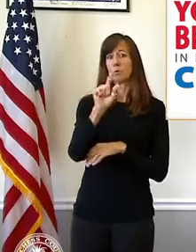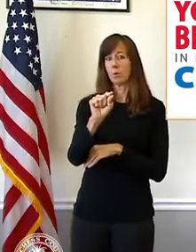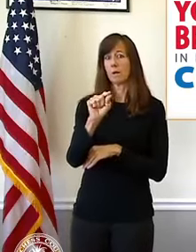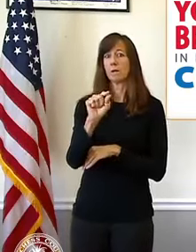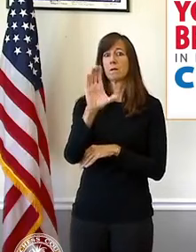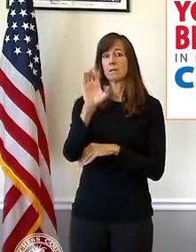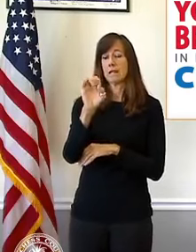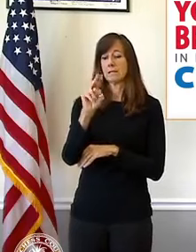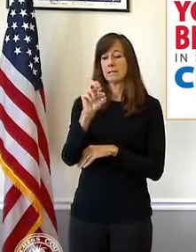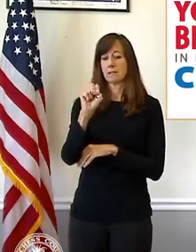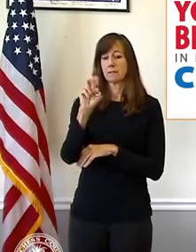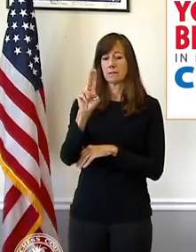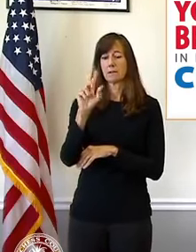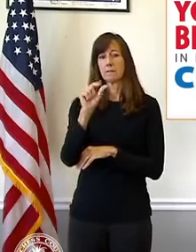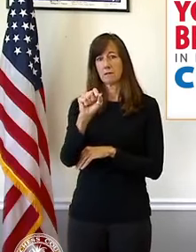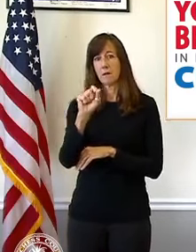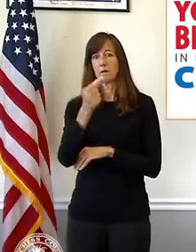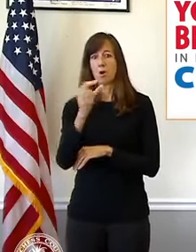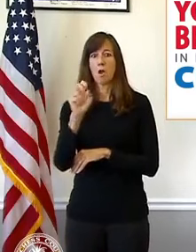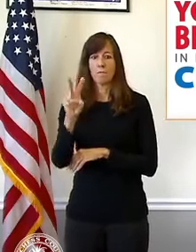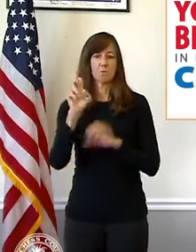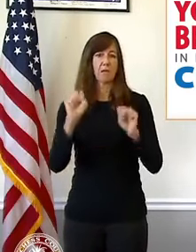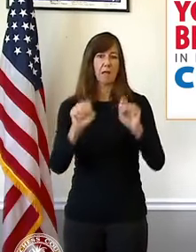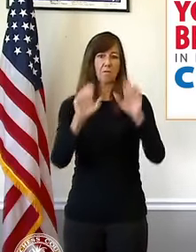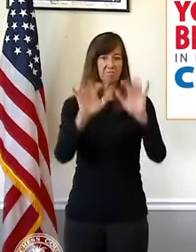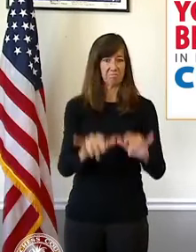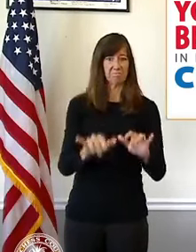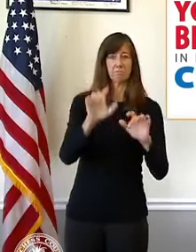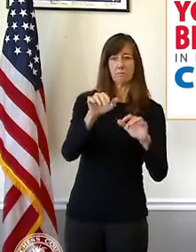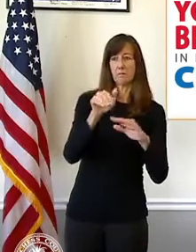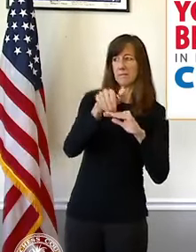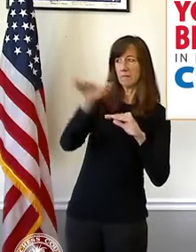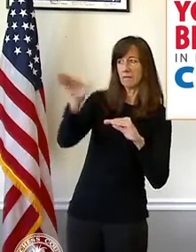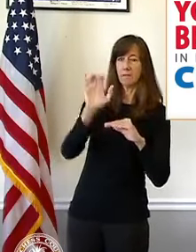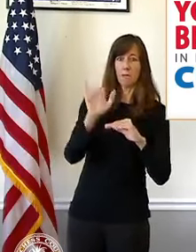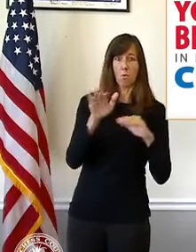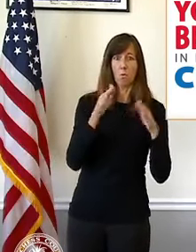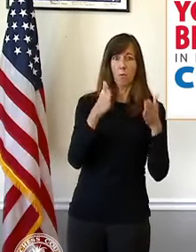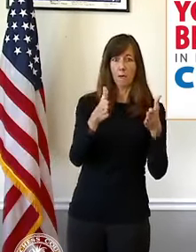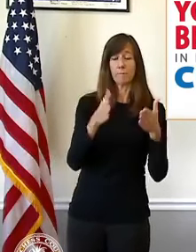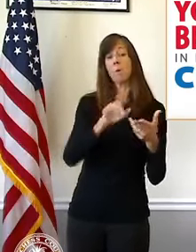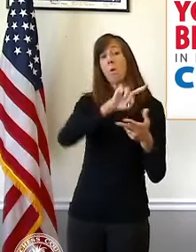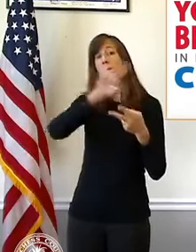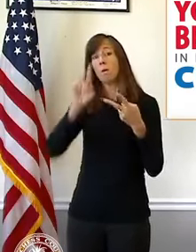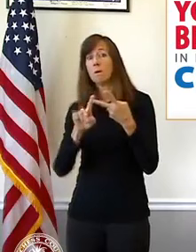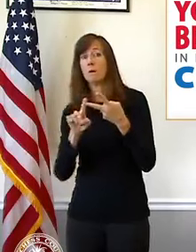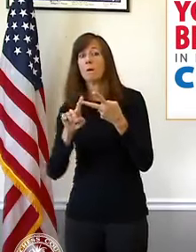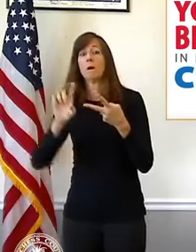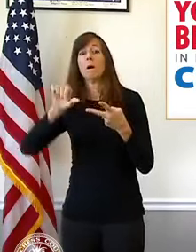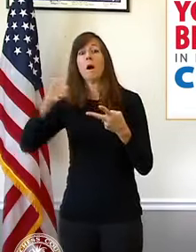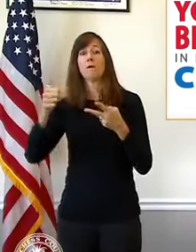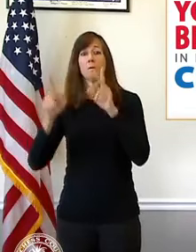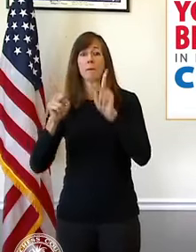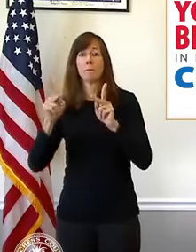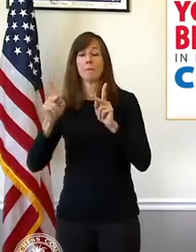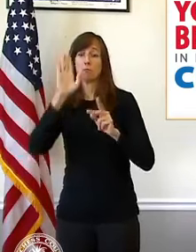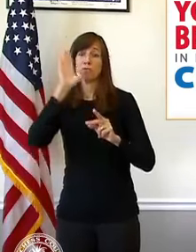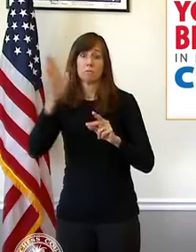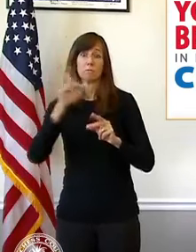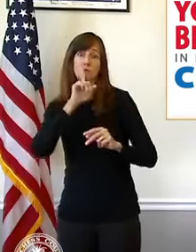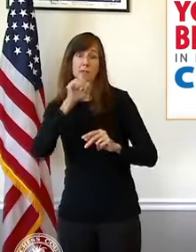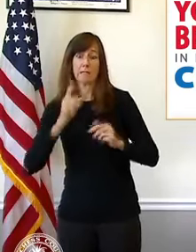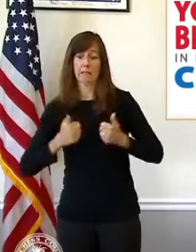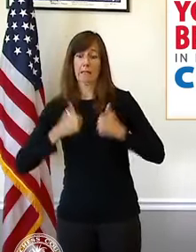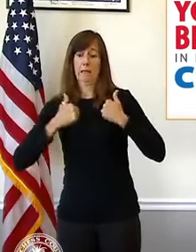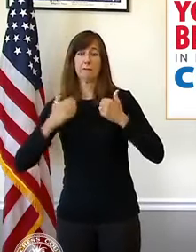online. Otherwise, there are census workers who are going door to door, so be aware of that. They